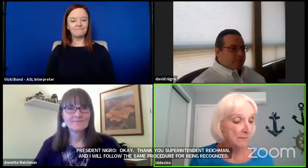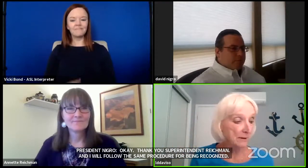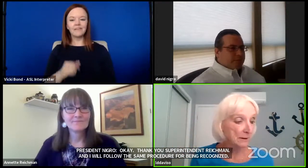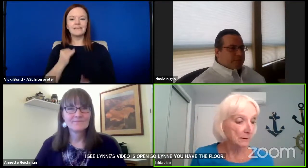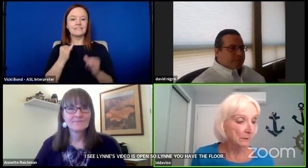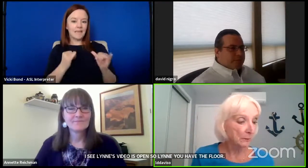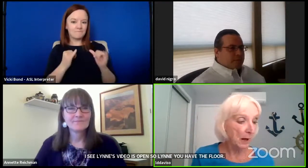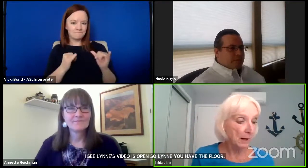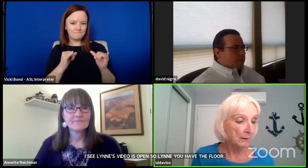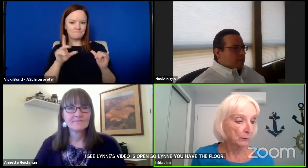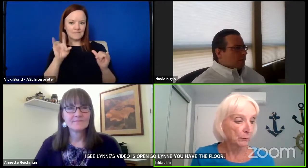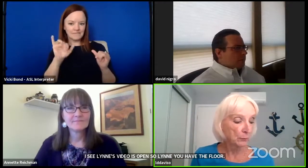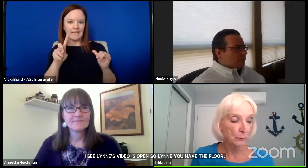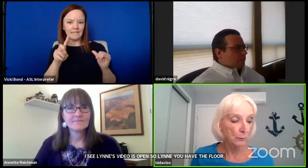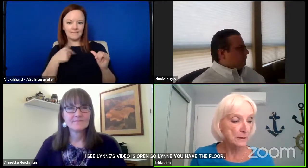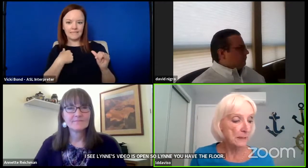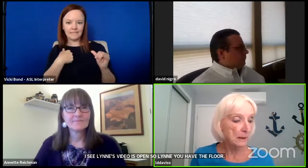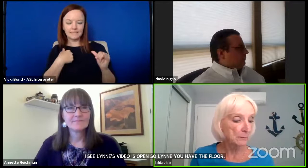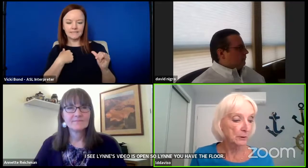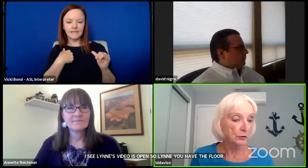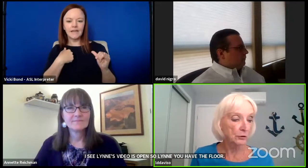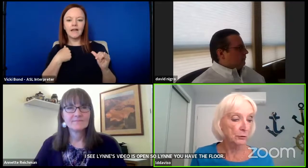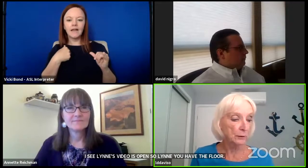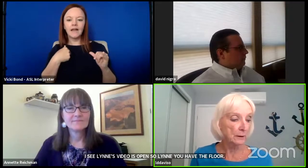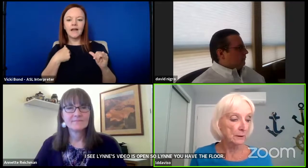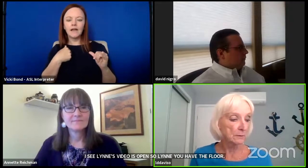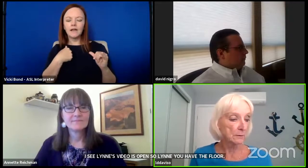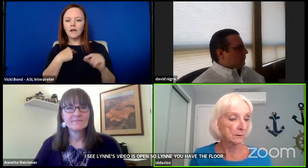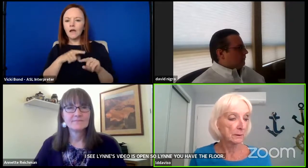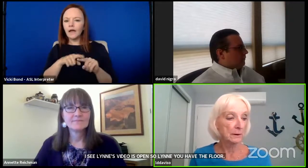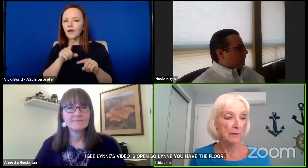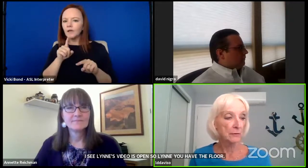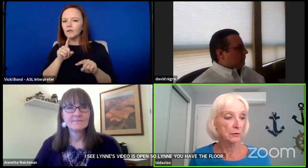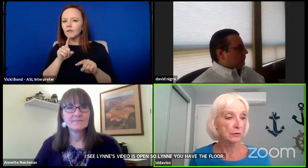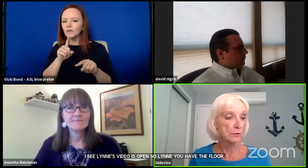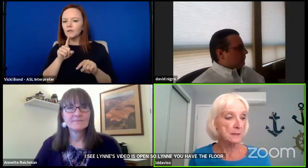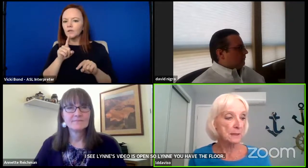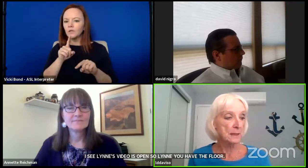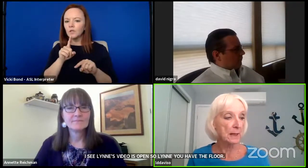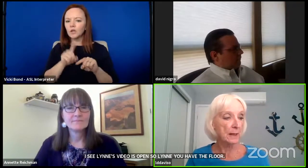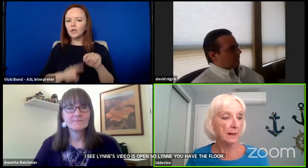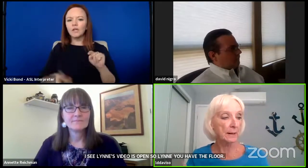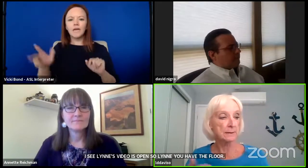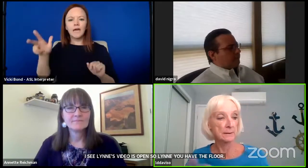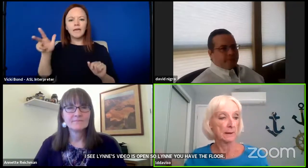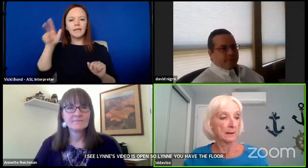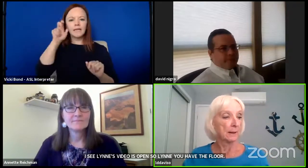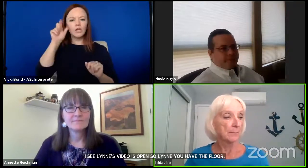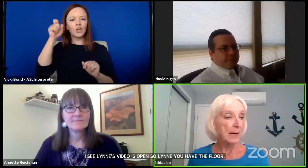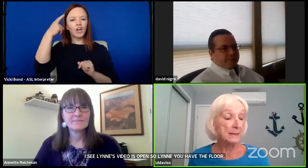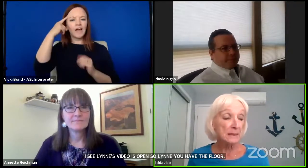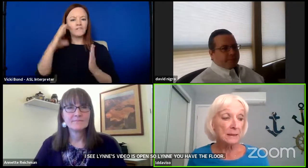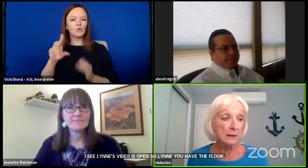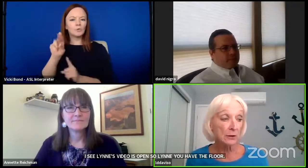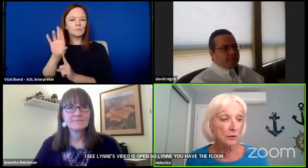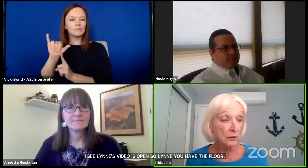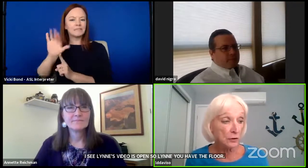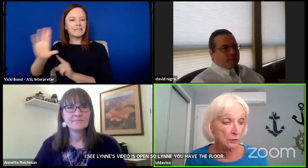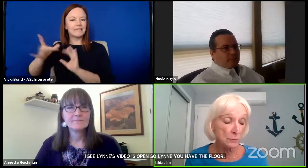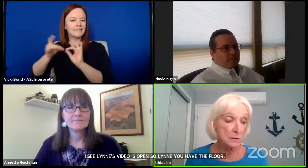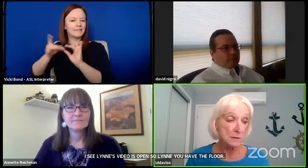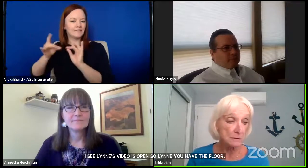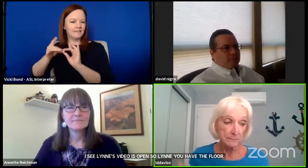you, David, was unable to hear Governor Ducey, but I did get